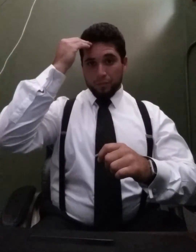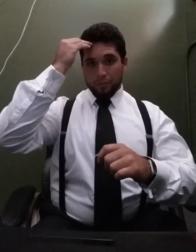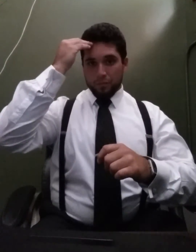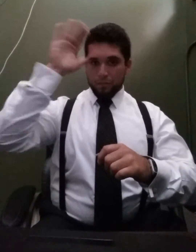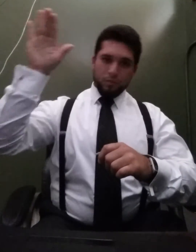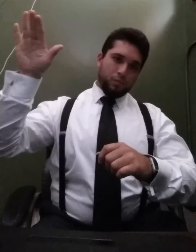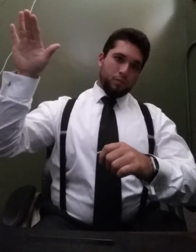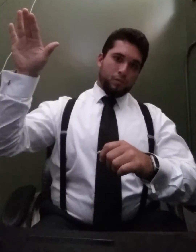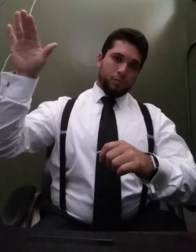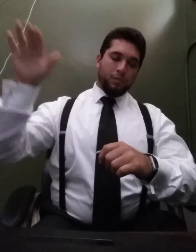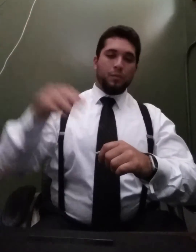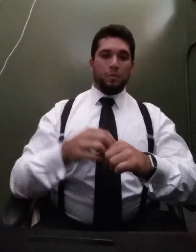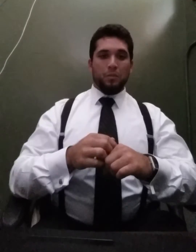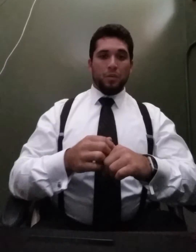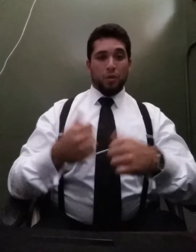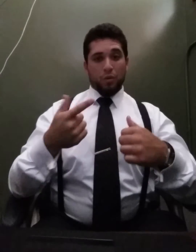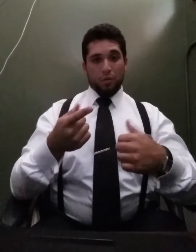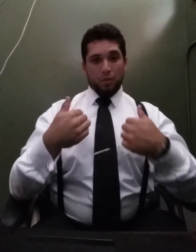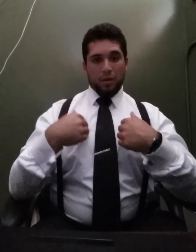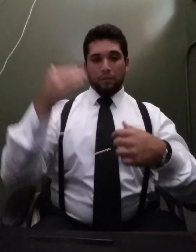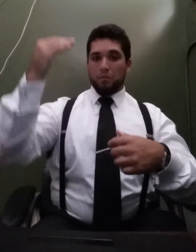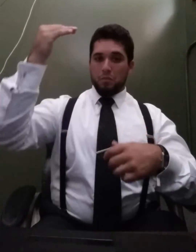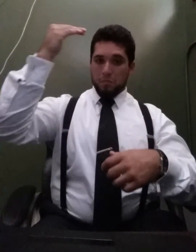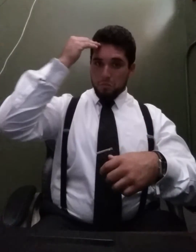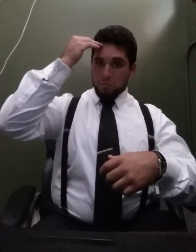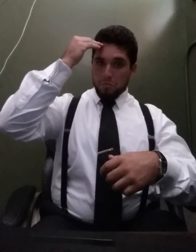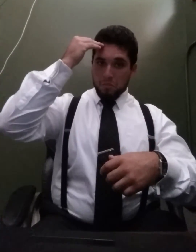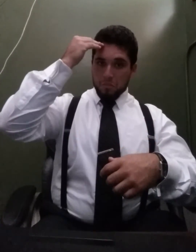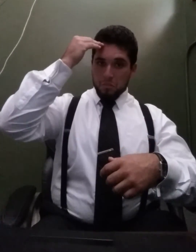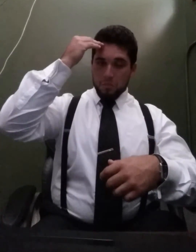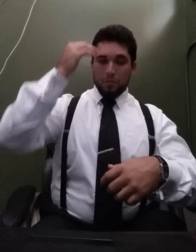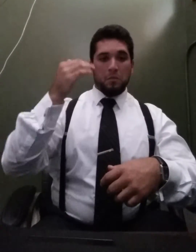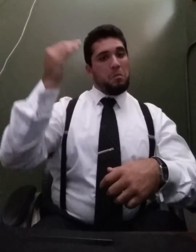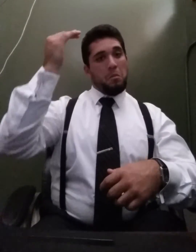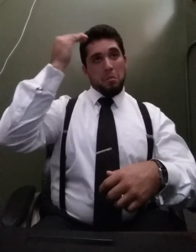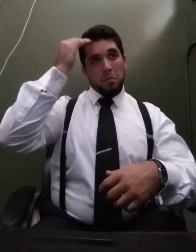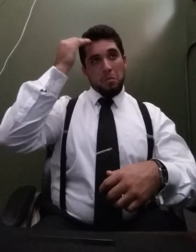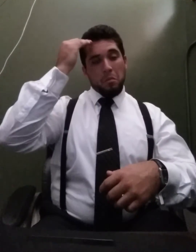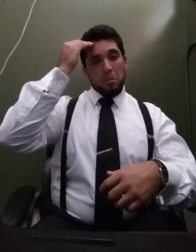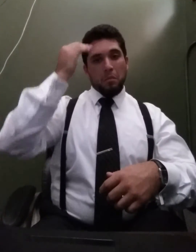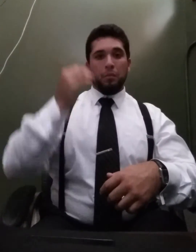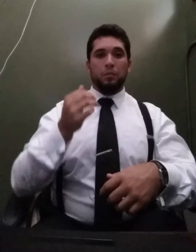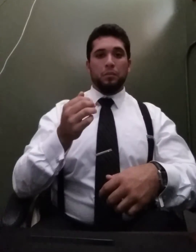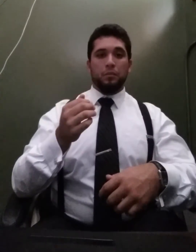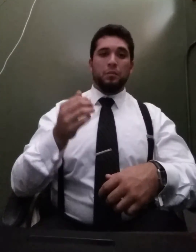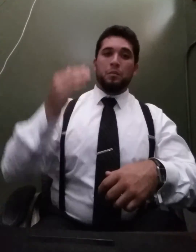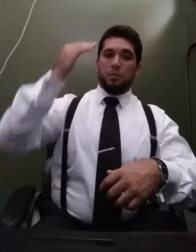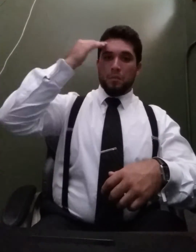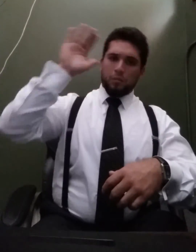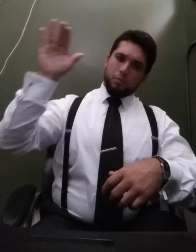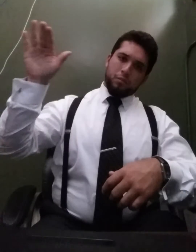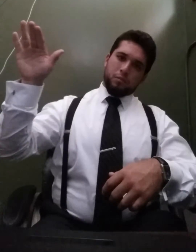on this screen, you write nothing. Okay? I'm using this as an example because of this